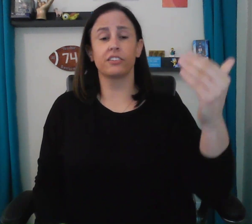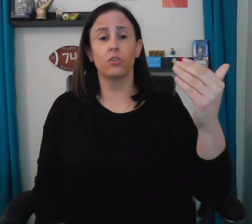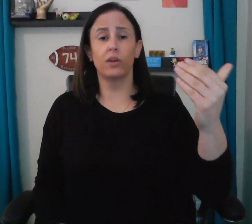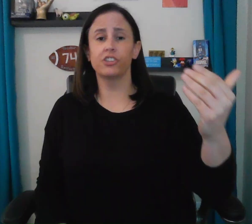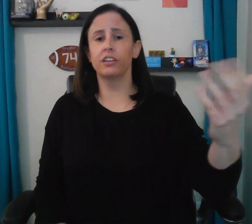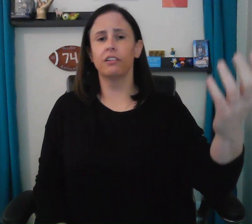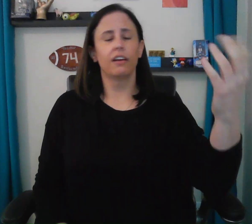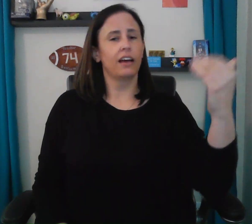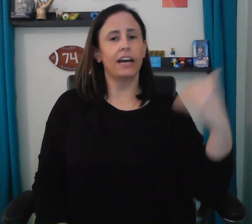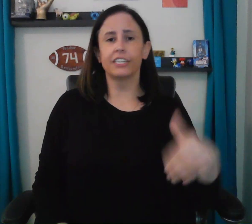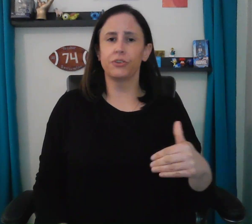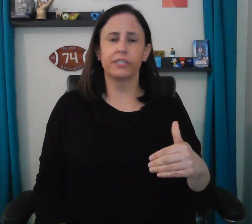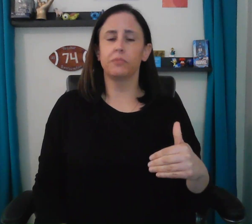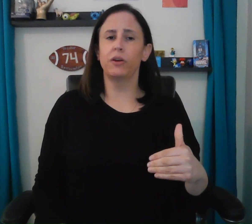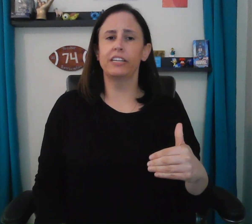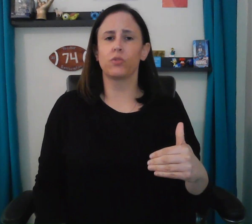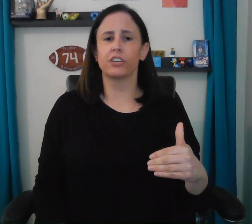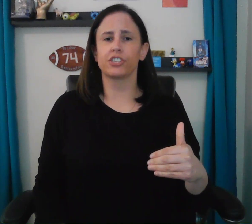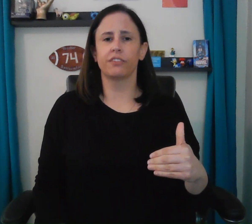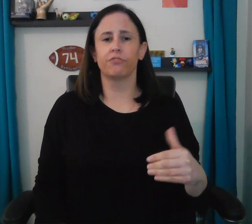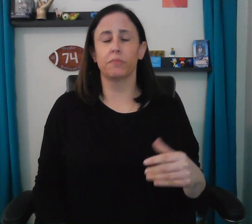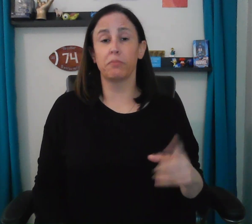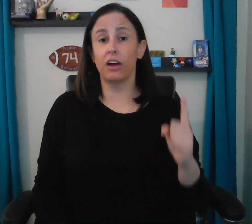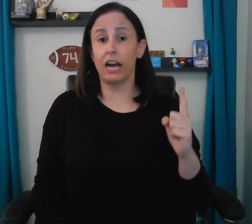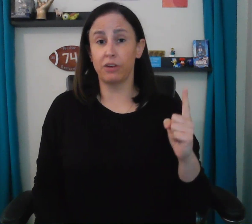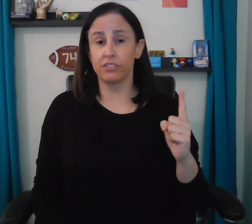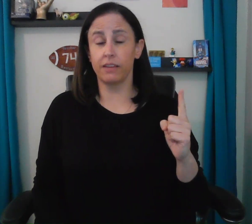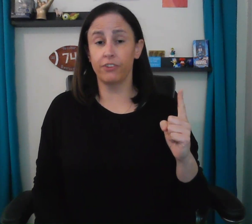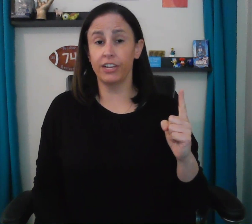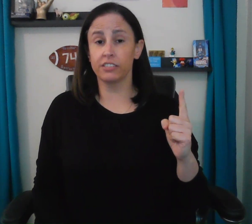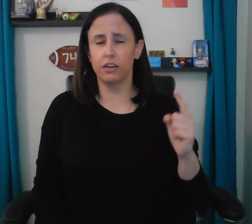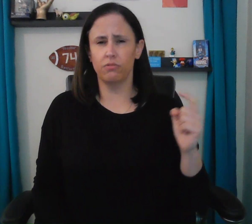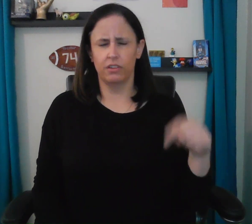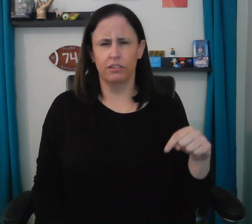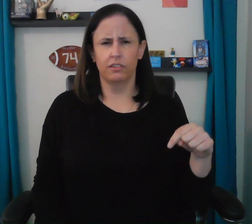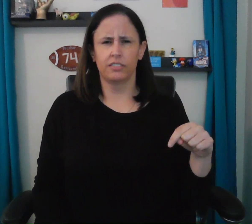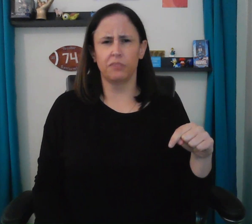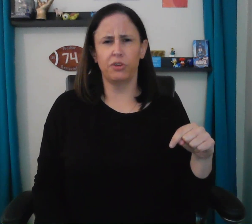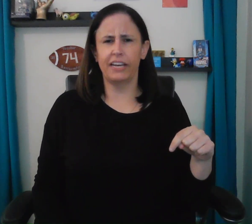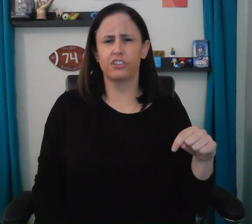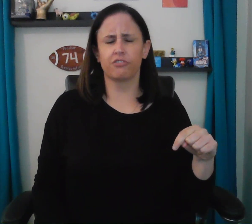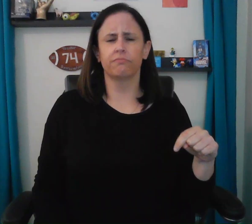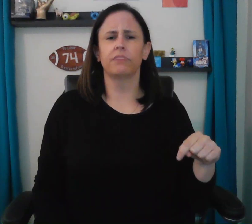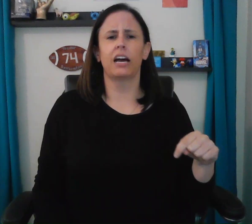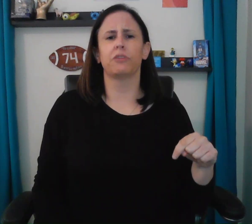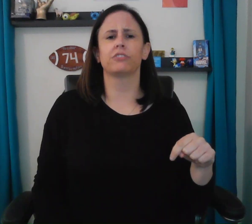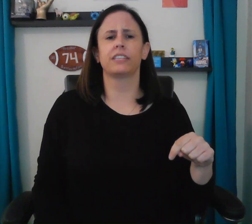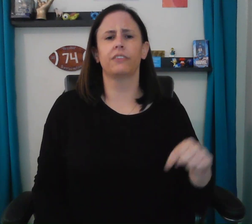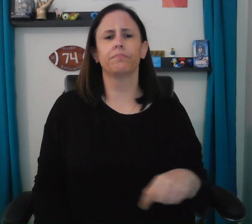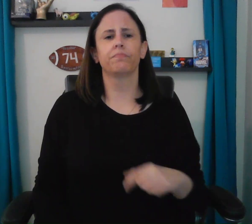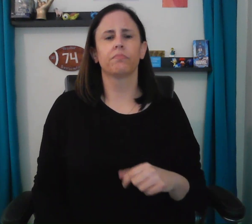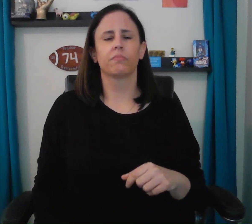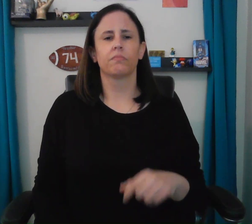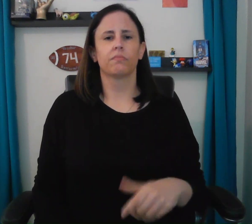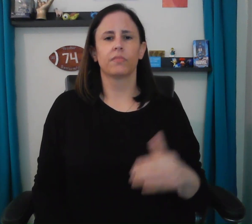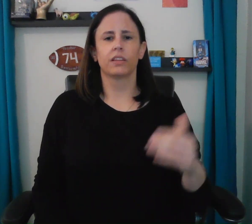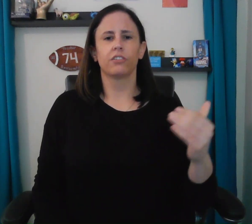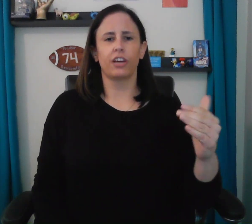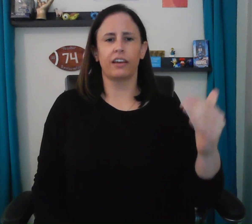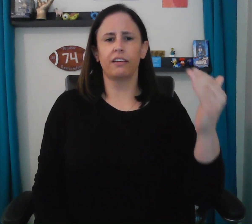no question. I can do a WH question. Remember, eyebrows up for yes, no. WH, eyebrows down. Okay, I'm